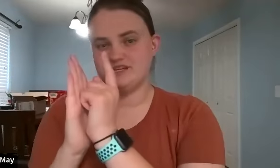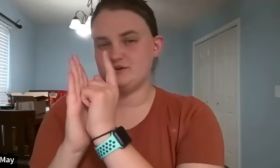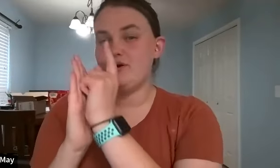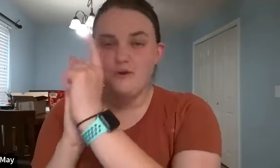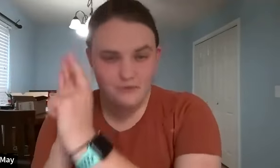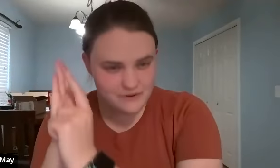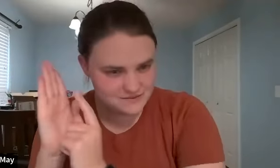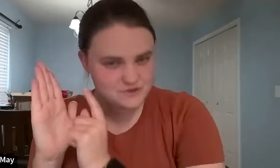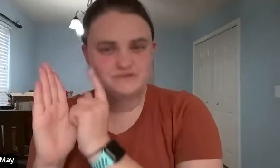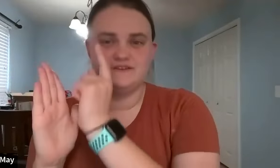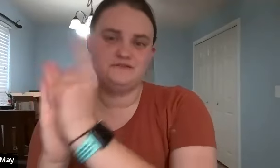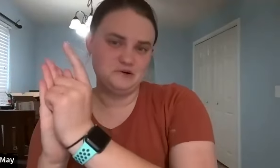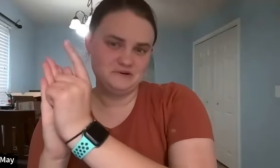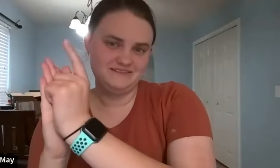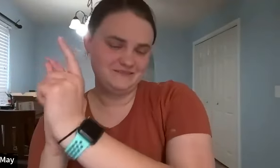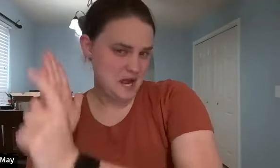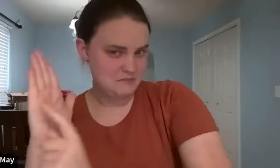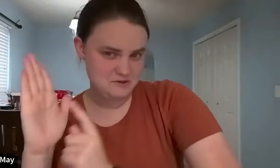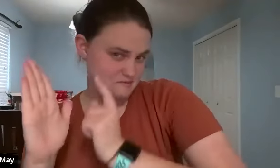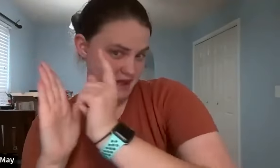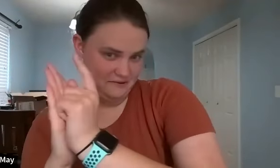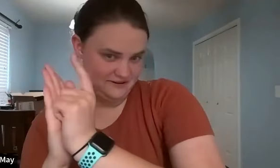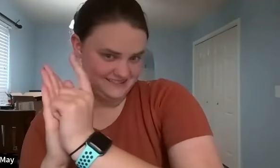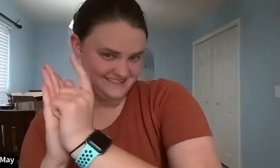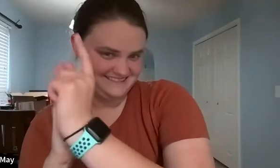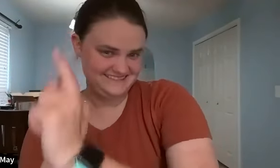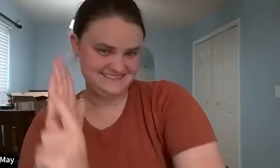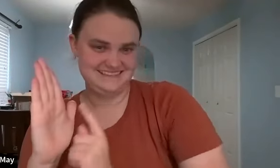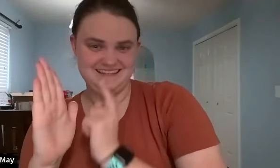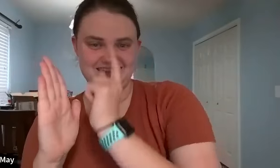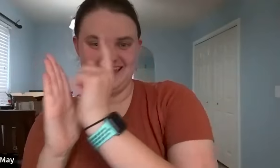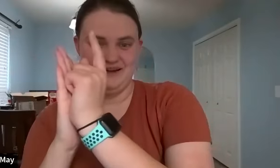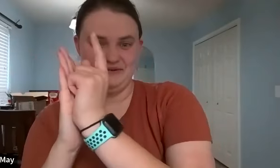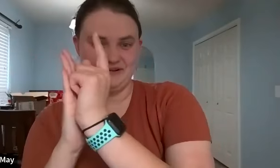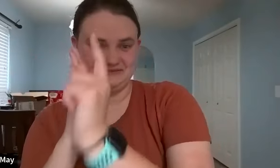we're always moving forward. We're not moving backwards. Hour.